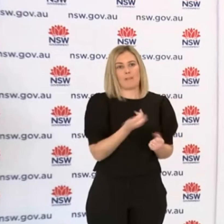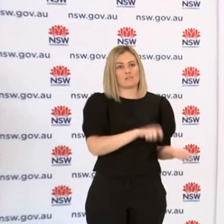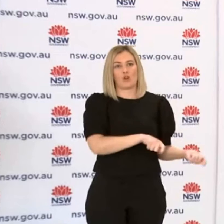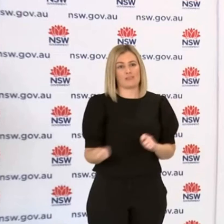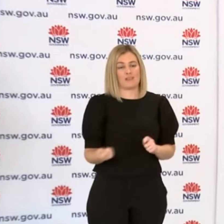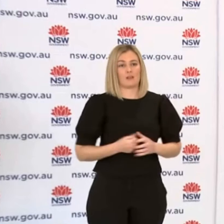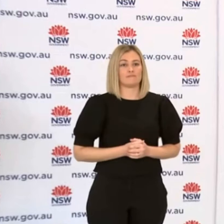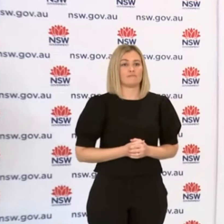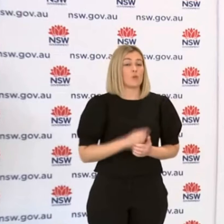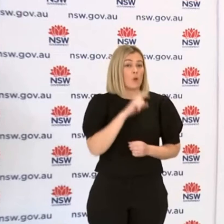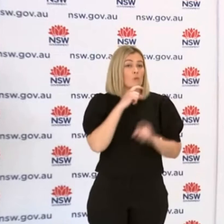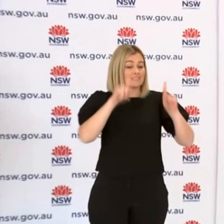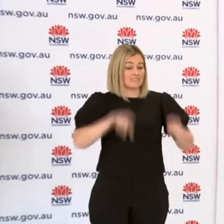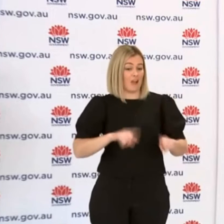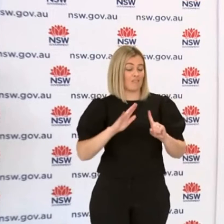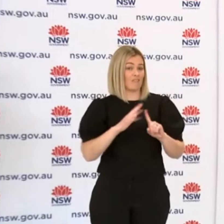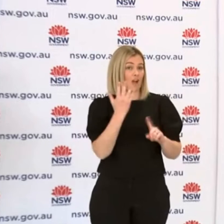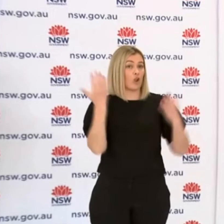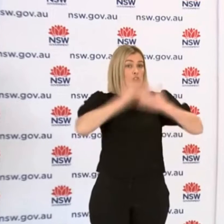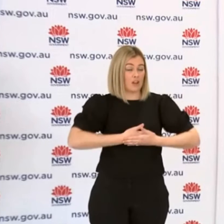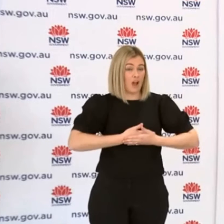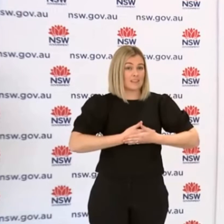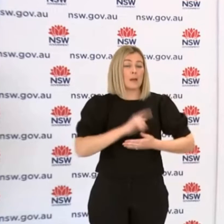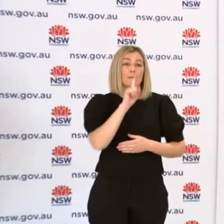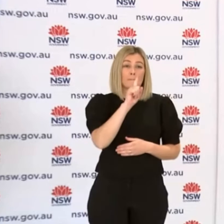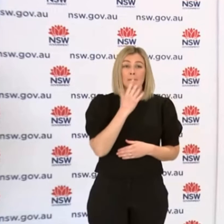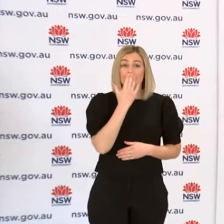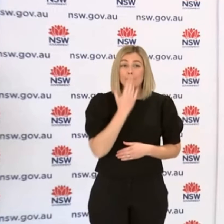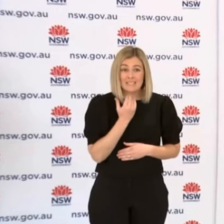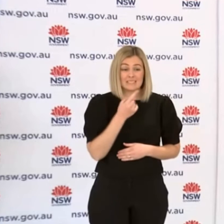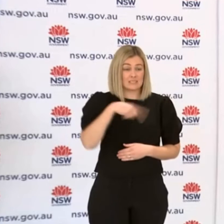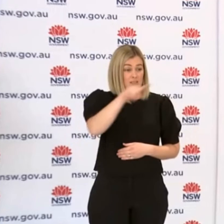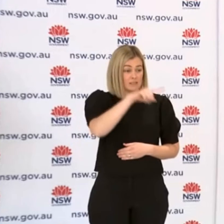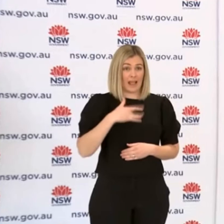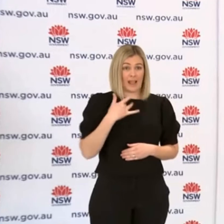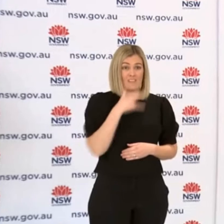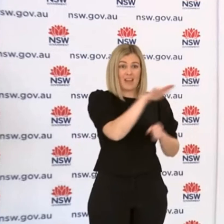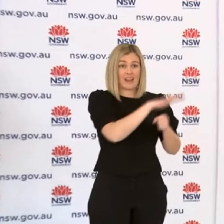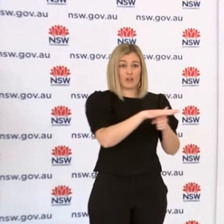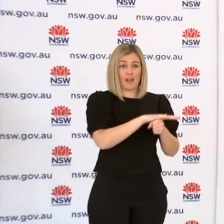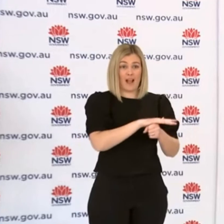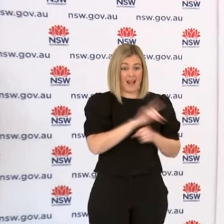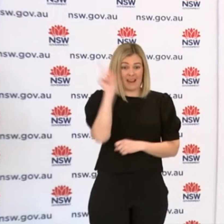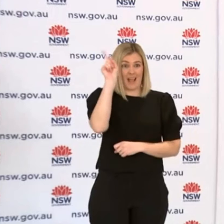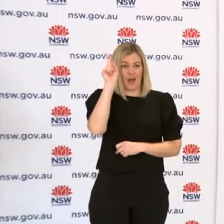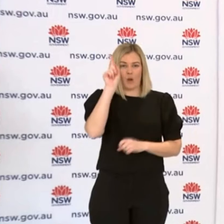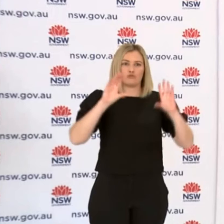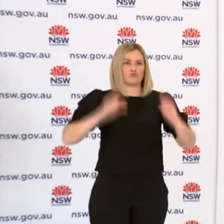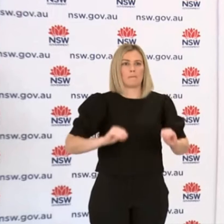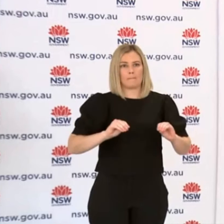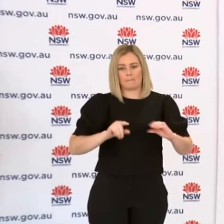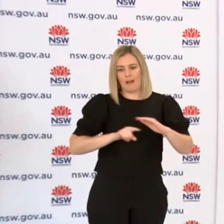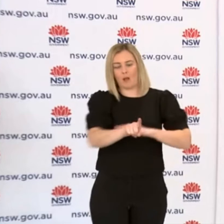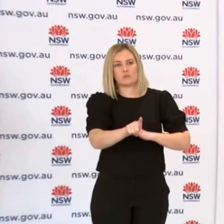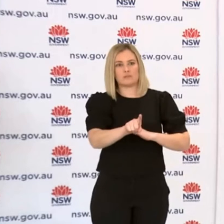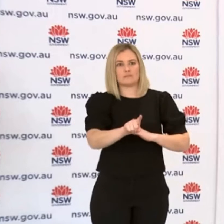this afternoon, I'd also say to you, if I were living in that area, I would be actually not going out of my house today. I